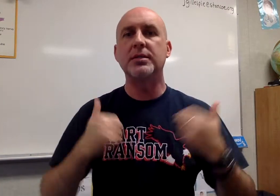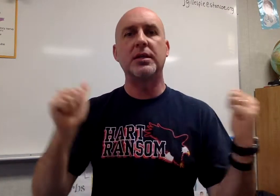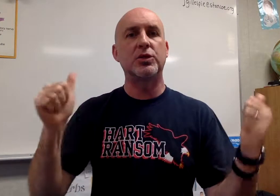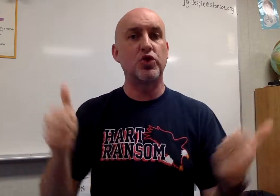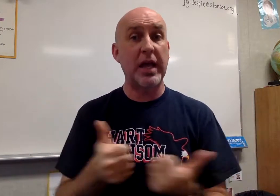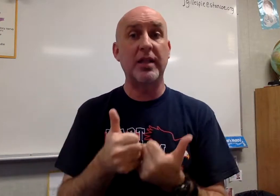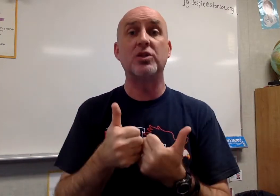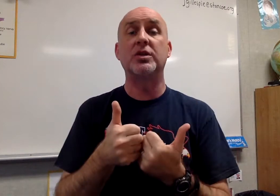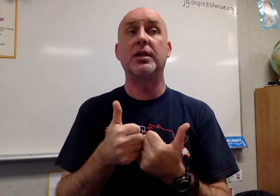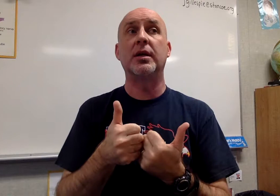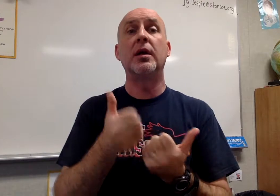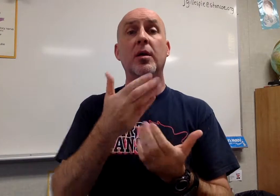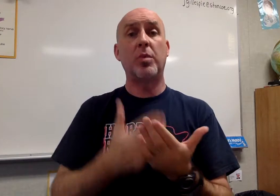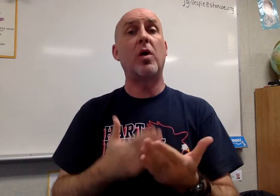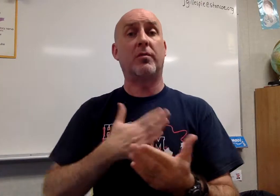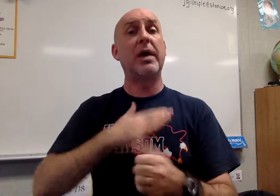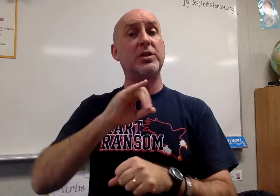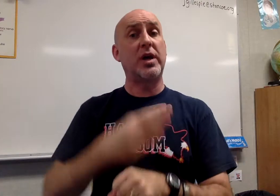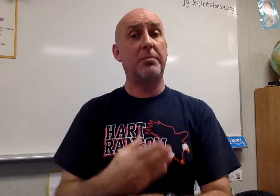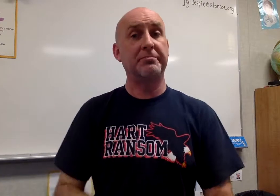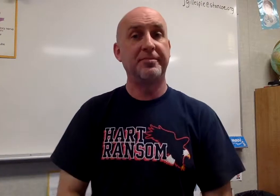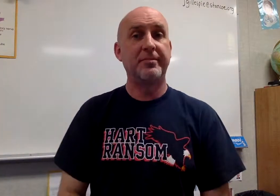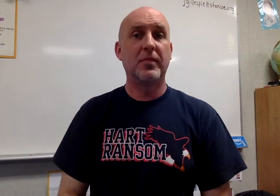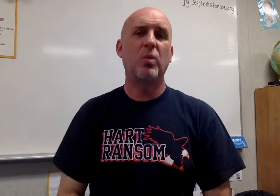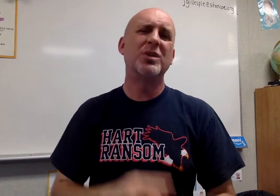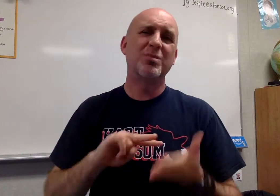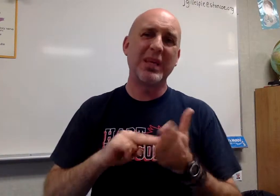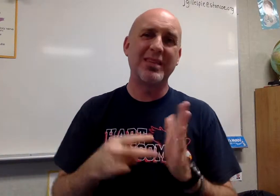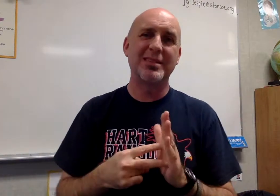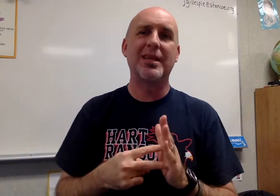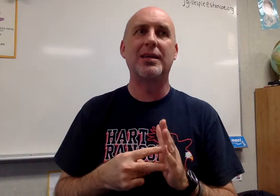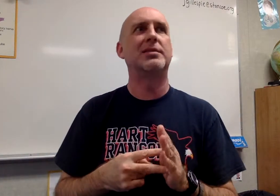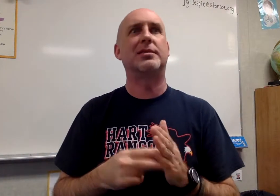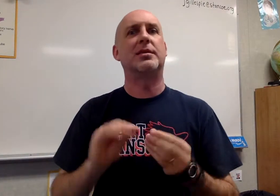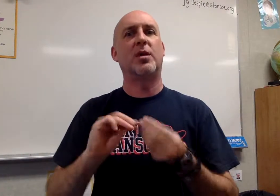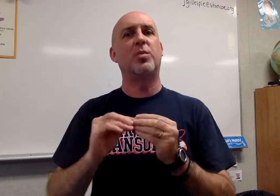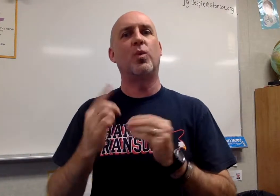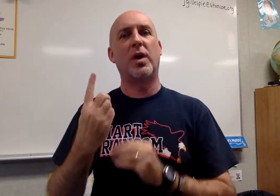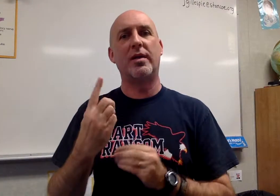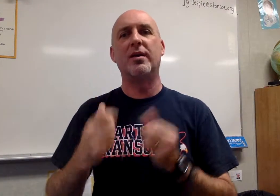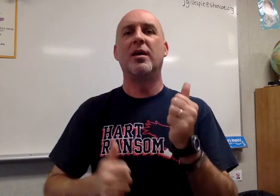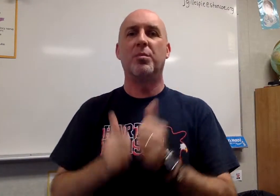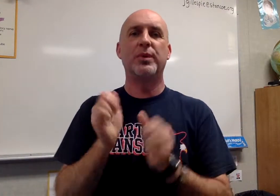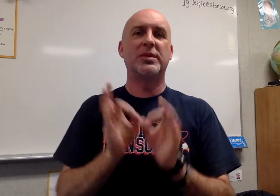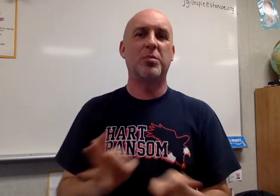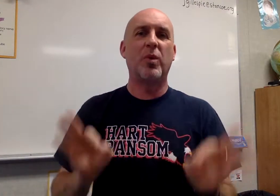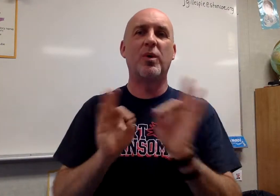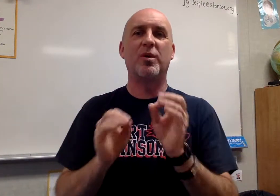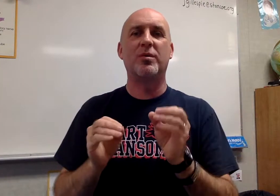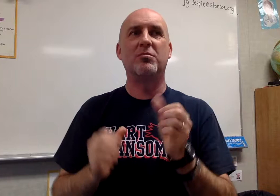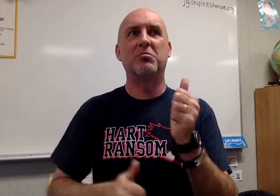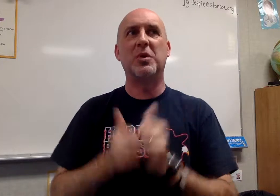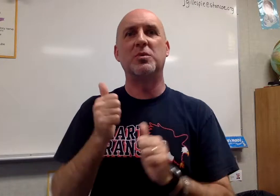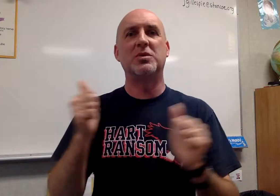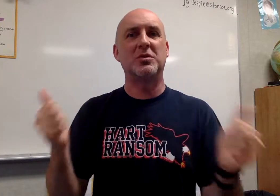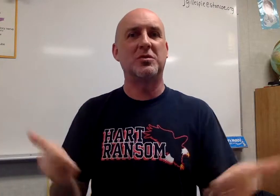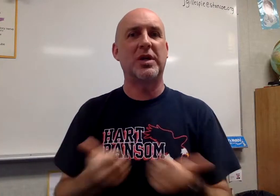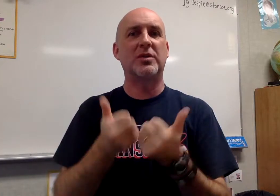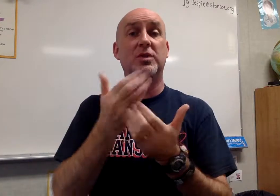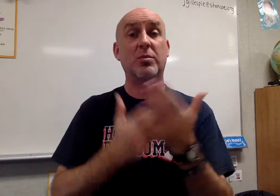exhausting, challenging part of my job, which means that it's the number one most important, most challenging part